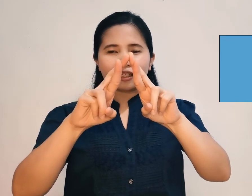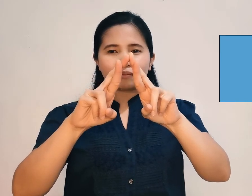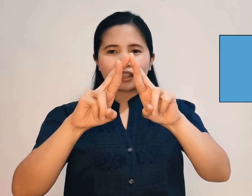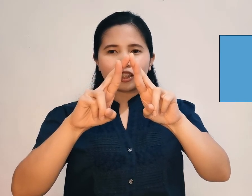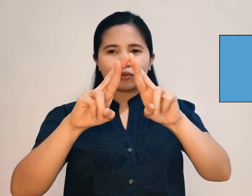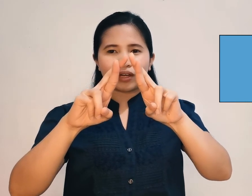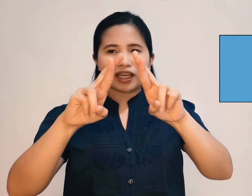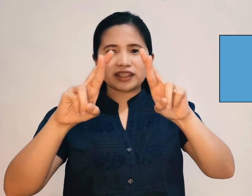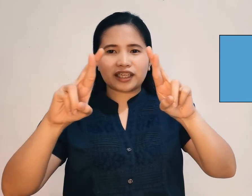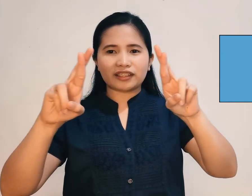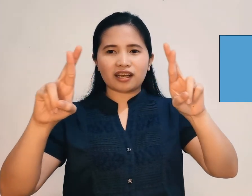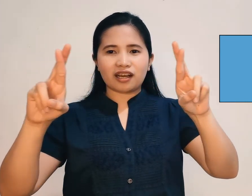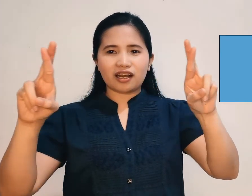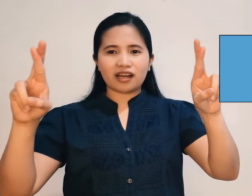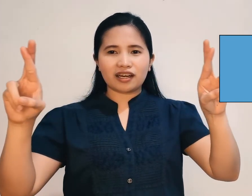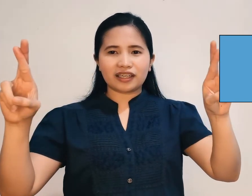then paghihiwalayin. R.